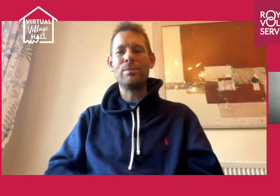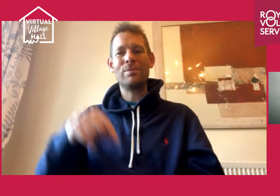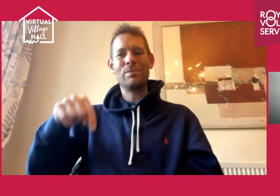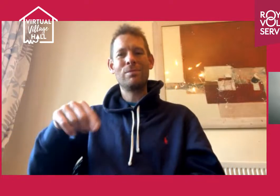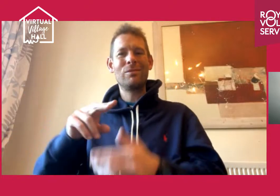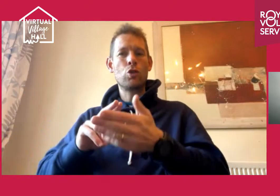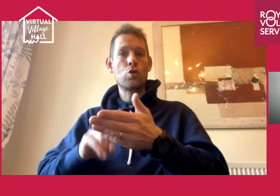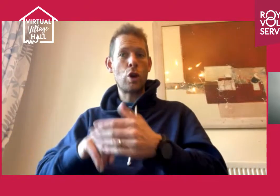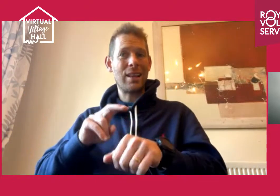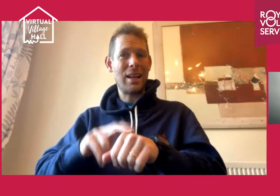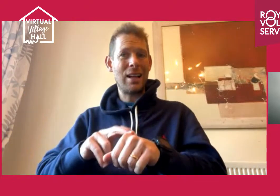Desert.